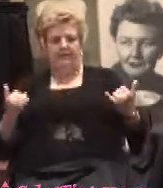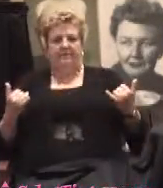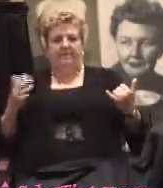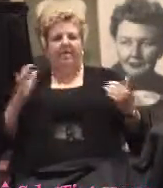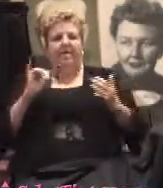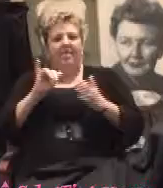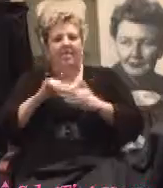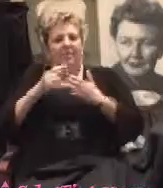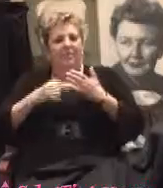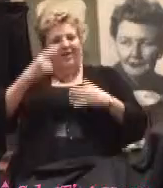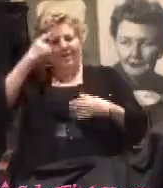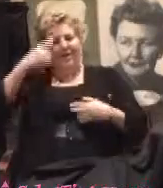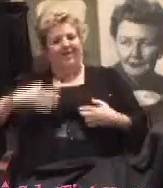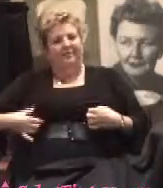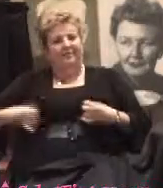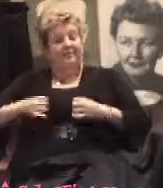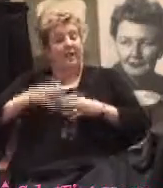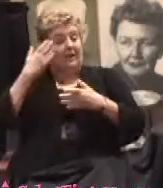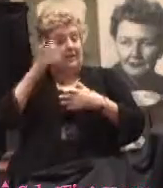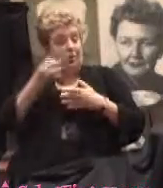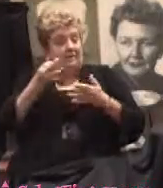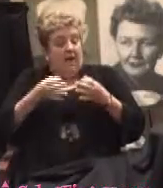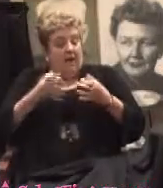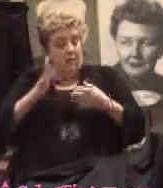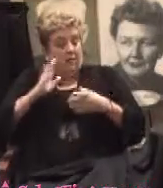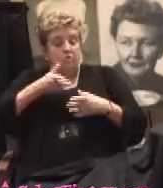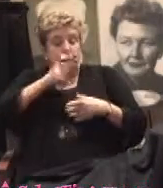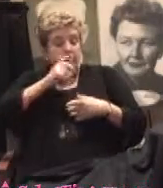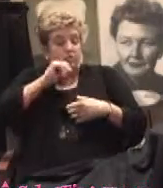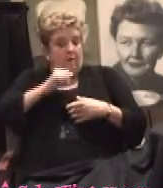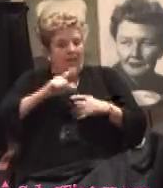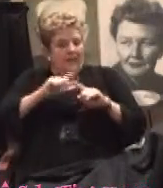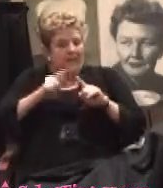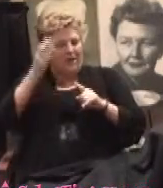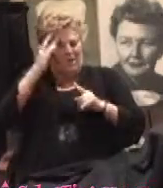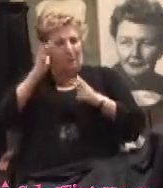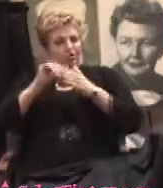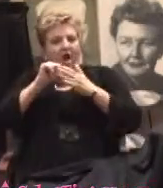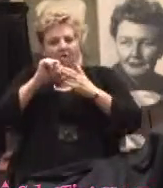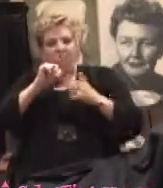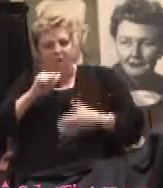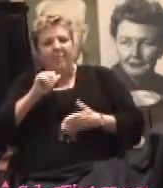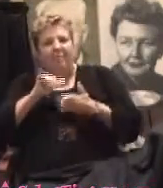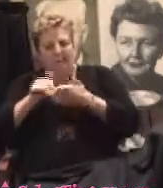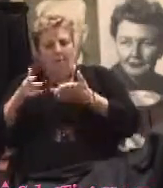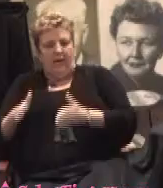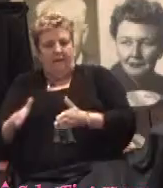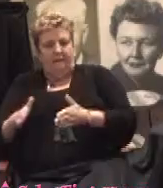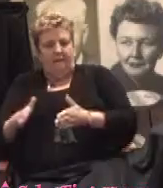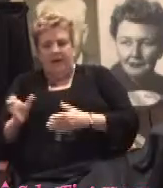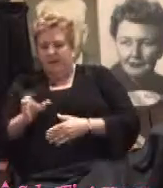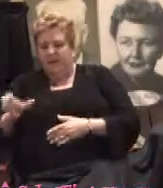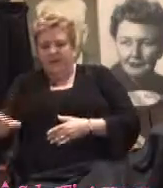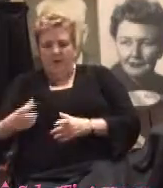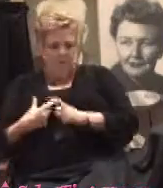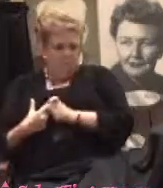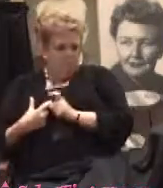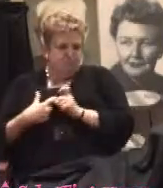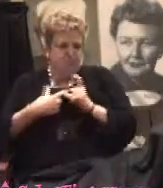didn't know if I was going to drink that day. I just knew it wasn't going to happen like that. And I put that beer down and I ran to a phone booth. There's some young